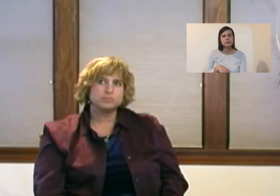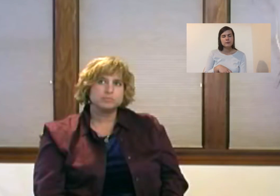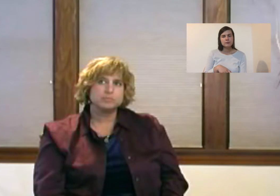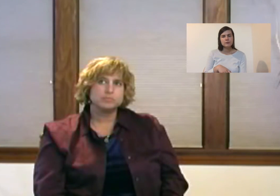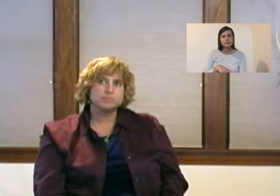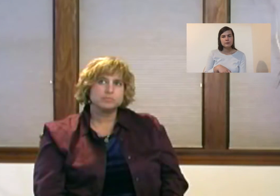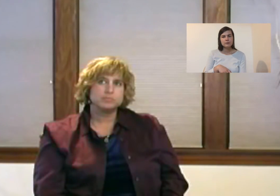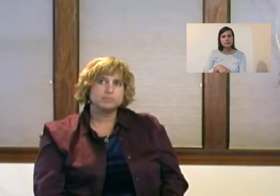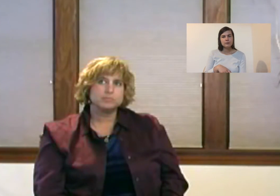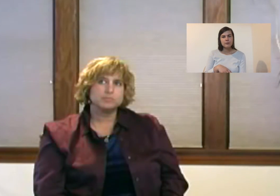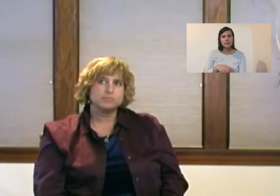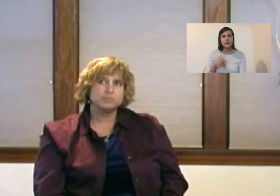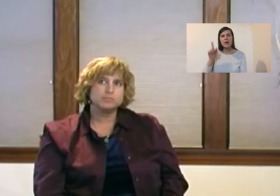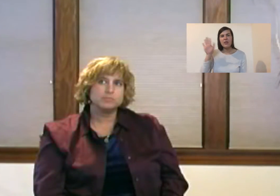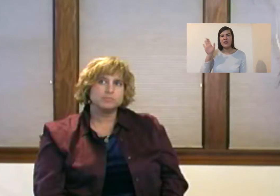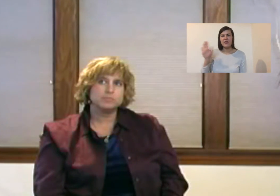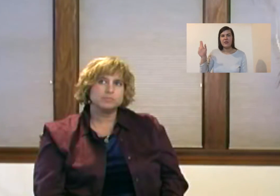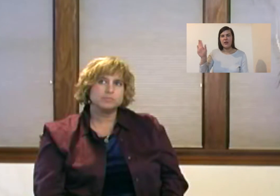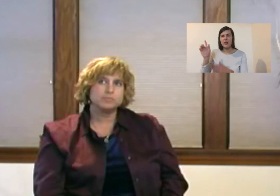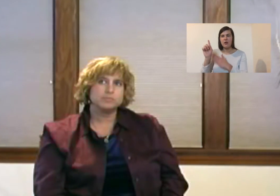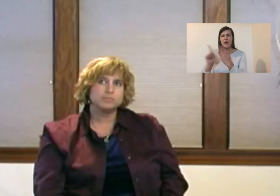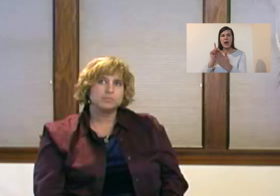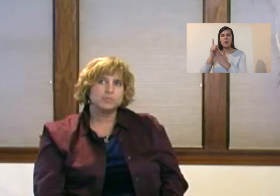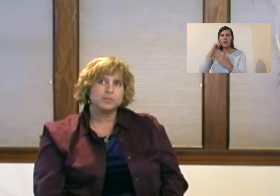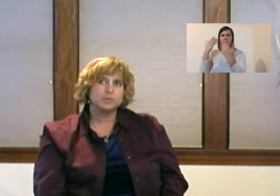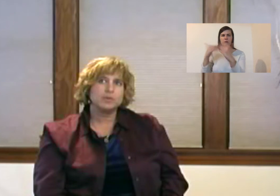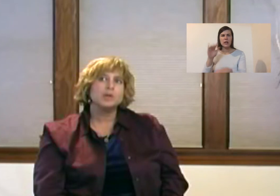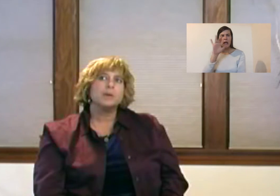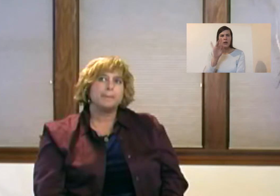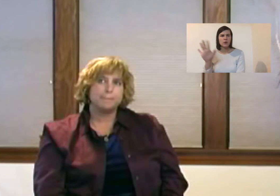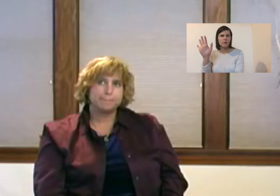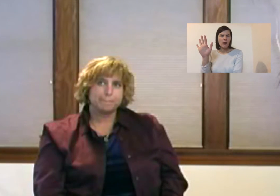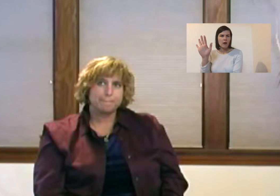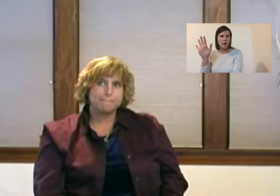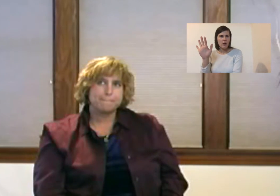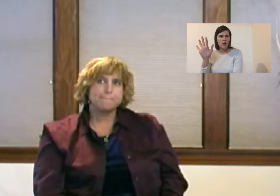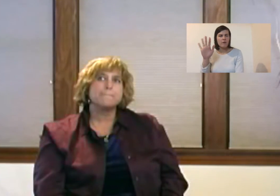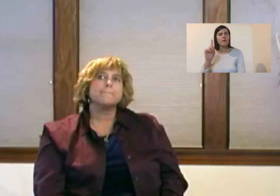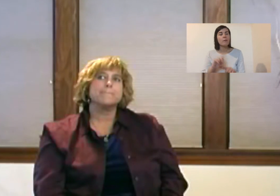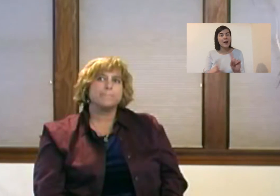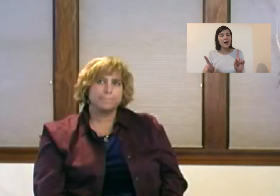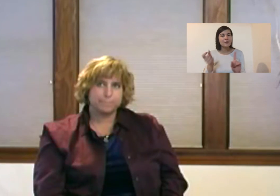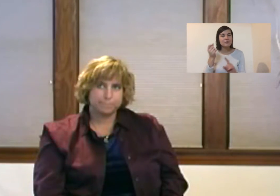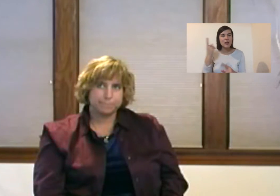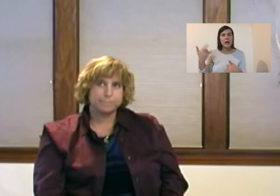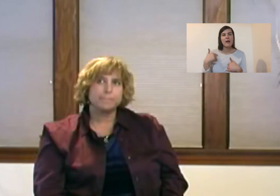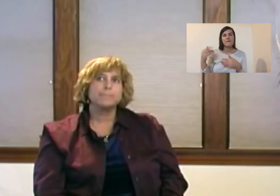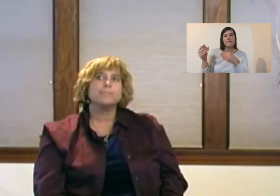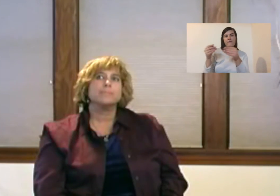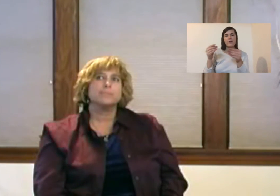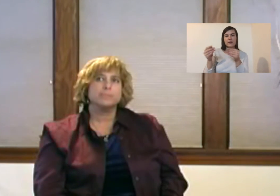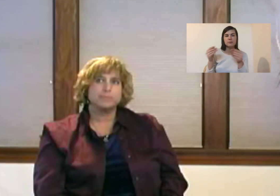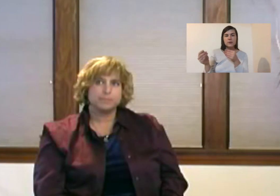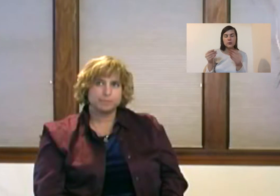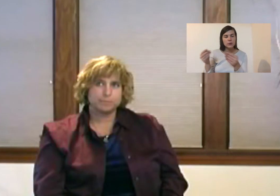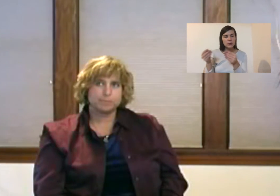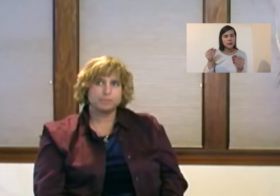think their hours I think are from like 8 till 5. But they also have some flexibility